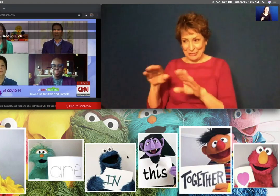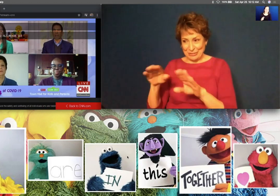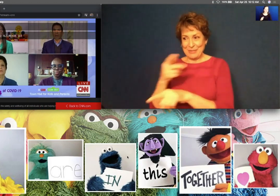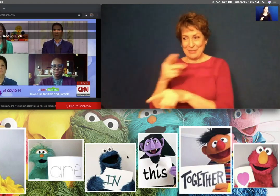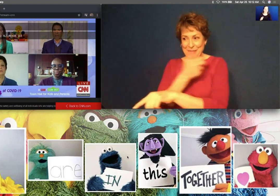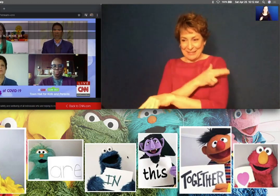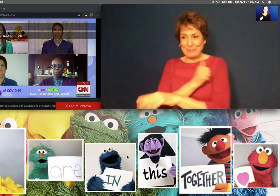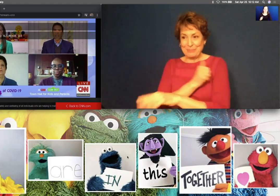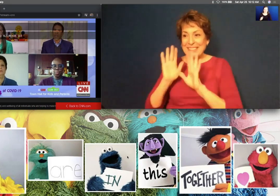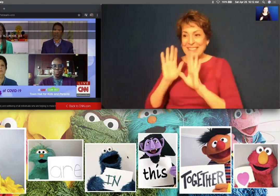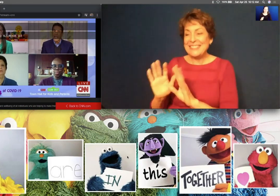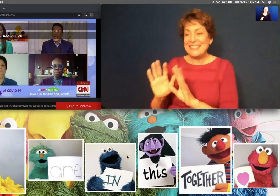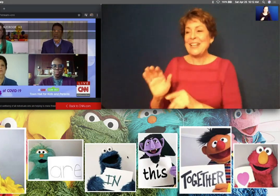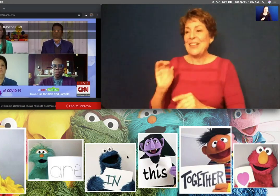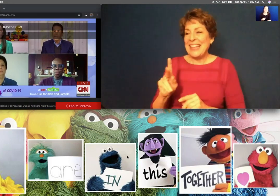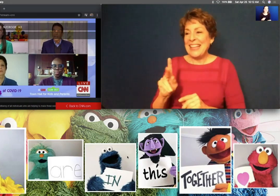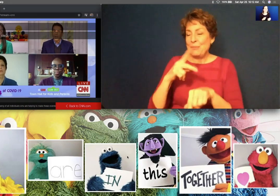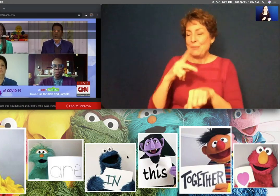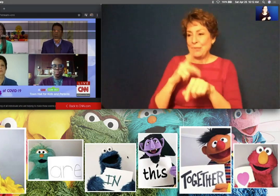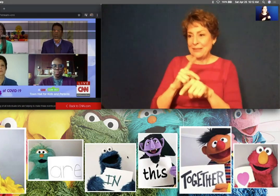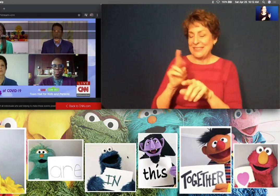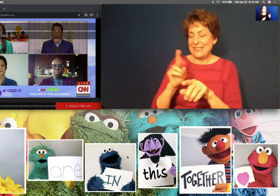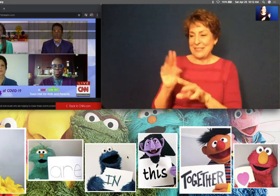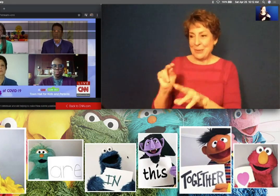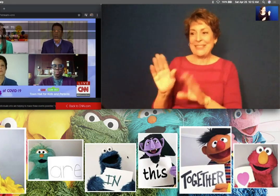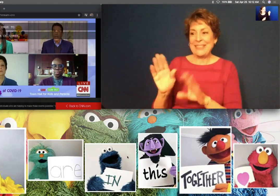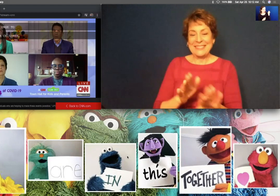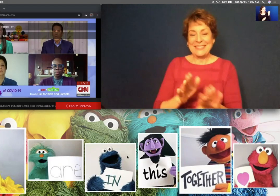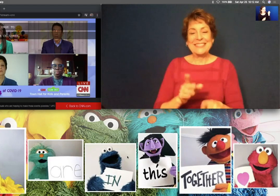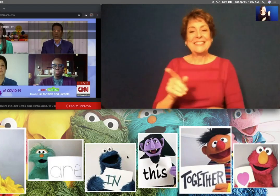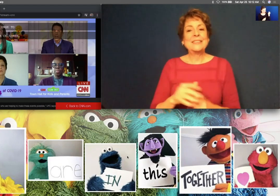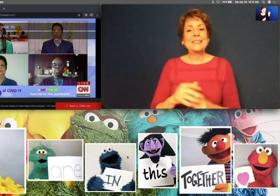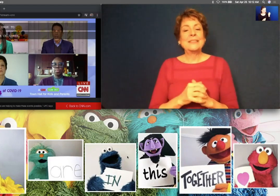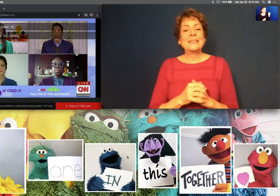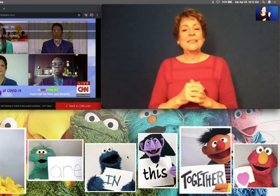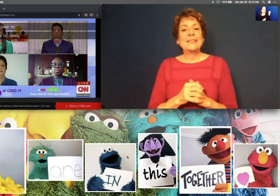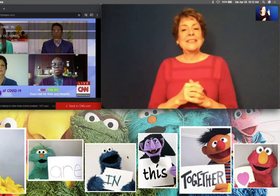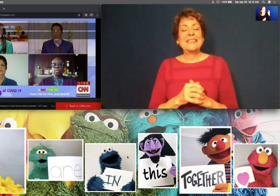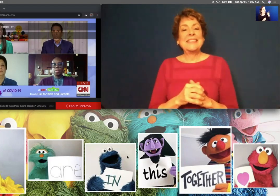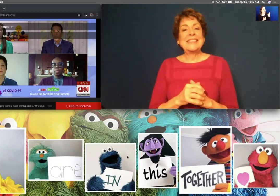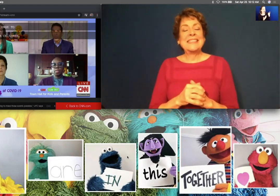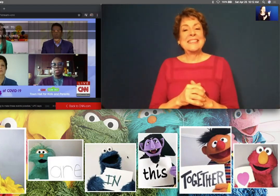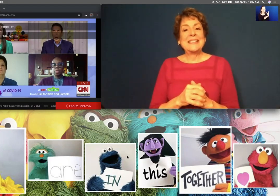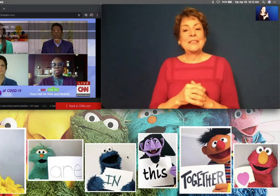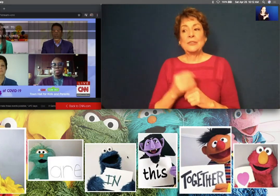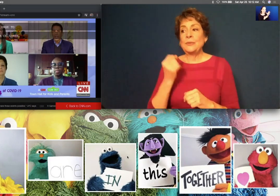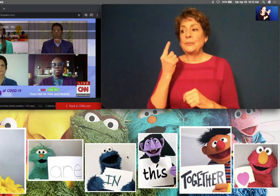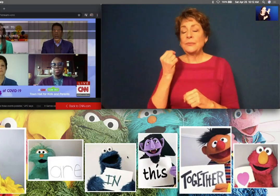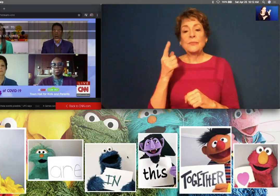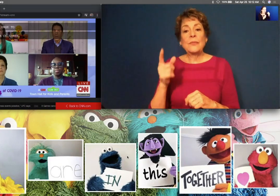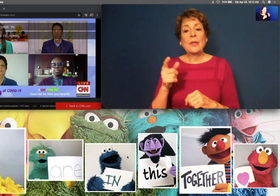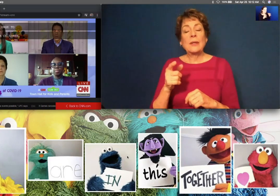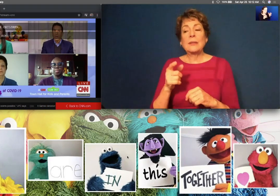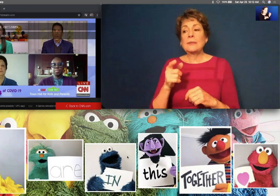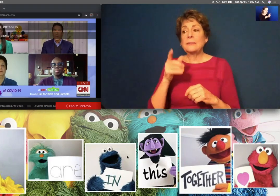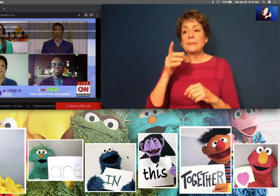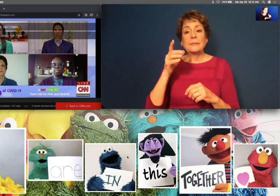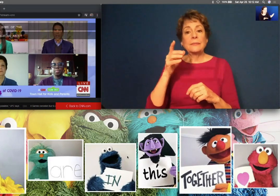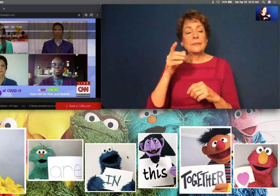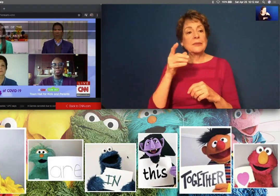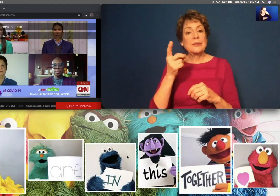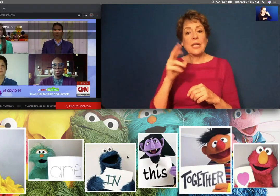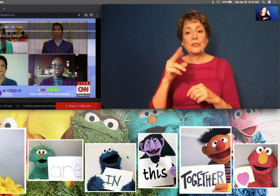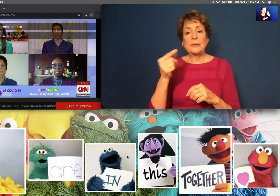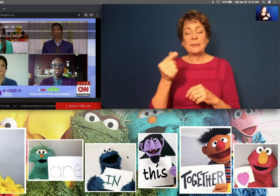understandably, from some of these sad thoughts that we're talking about now and trying to help them deal with loss. What do you think is the